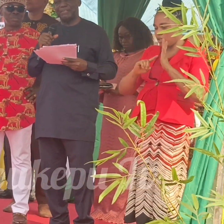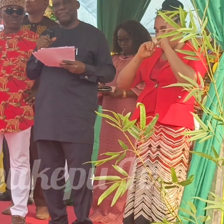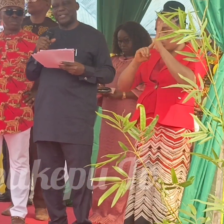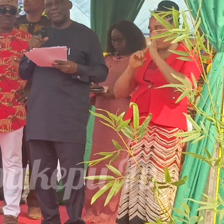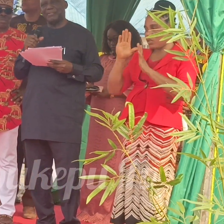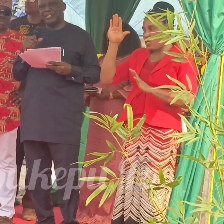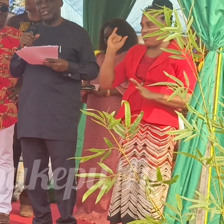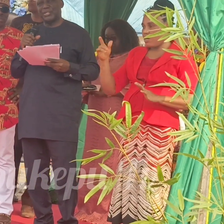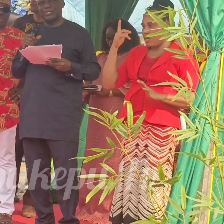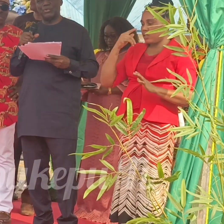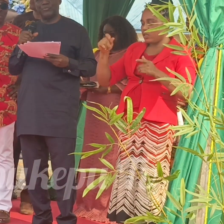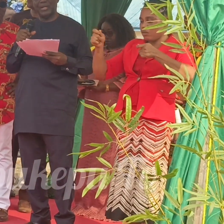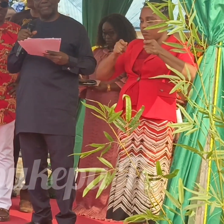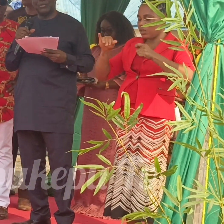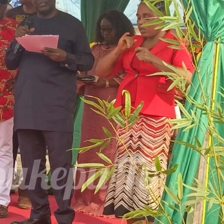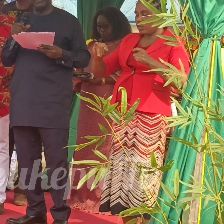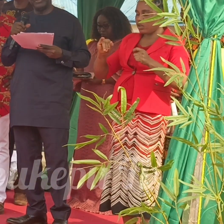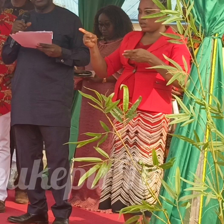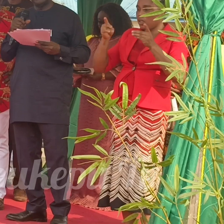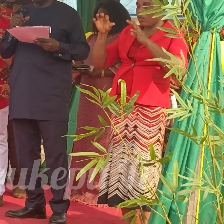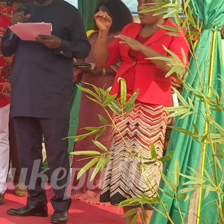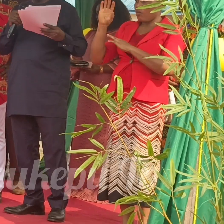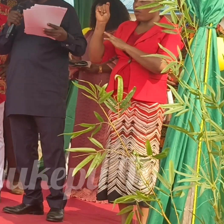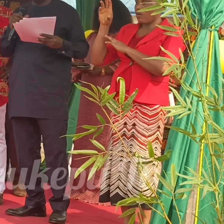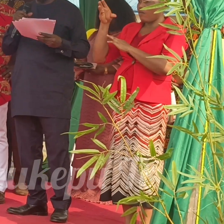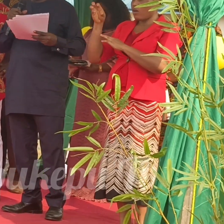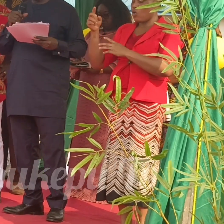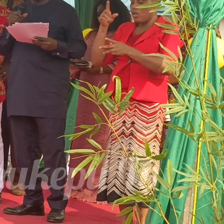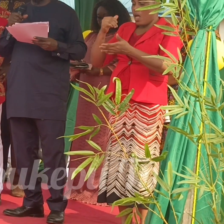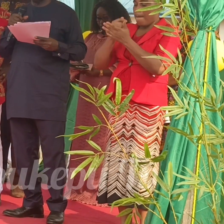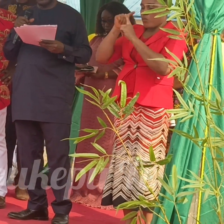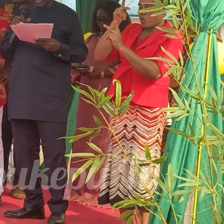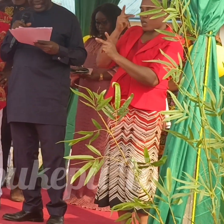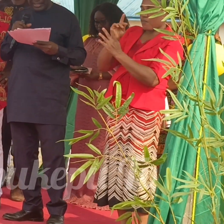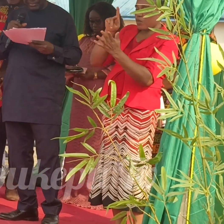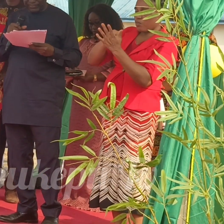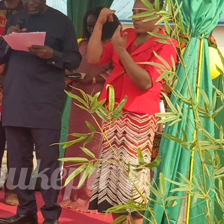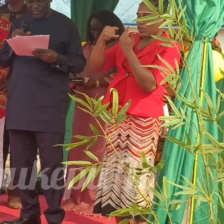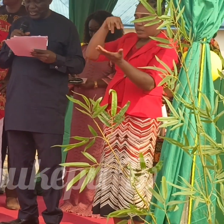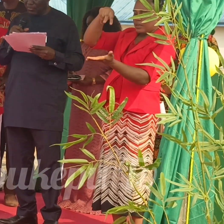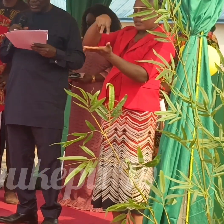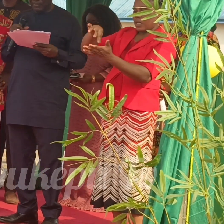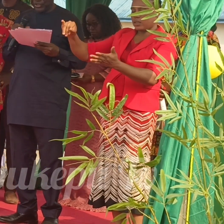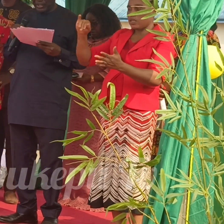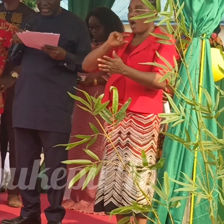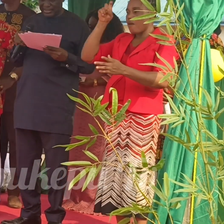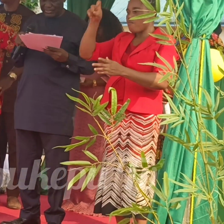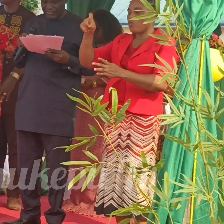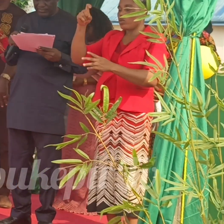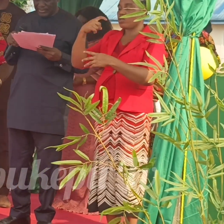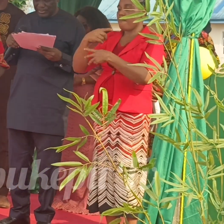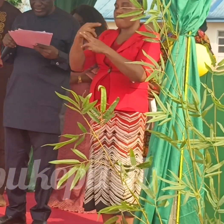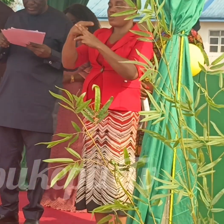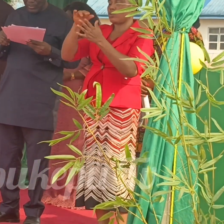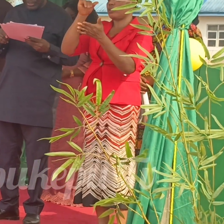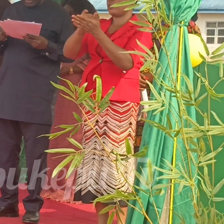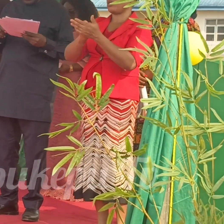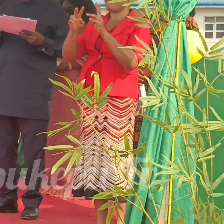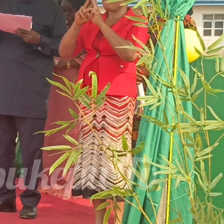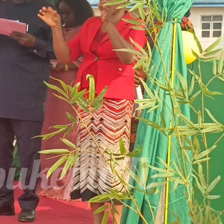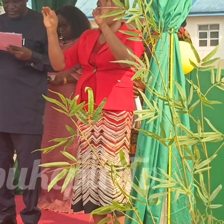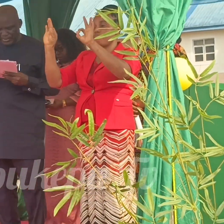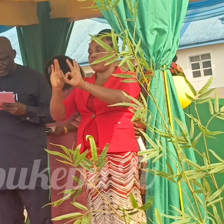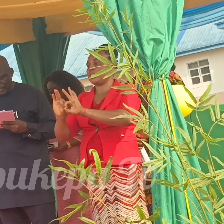the managing director of AMCON helped to keep the project standing. So I must mention that. Very important.